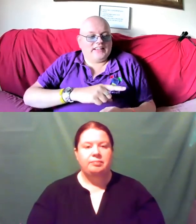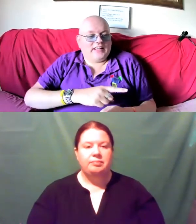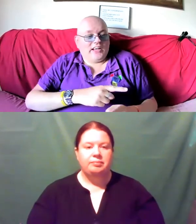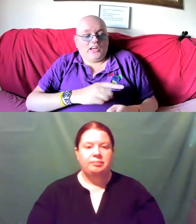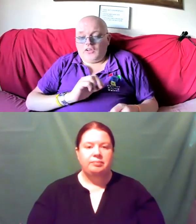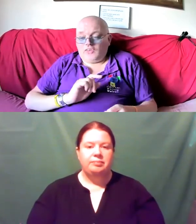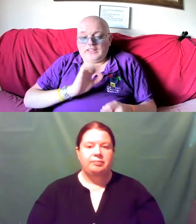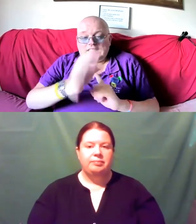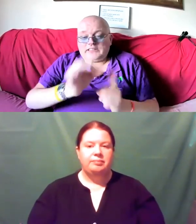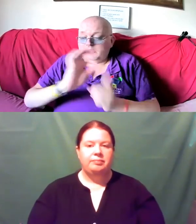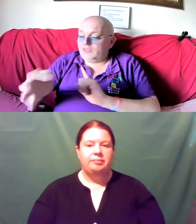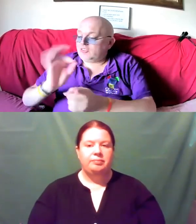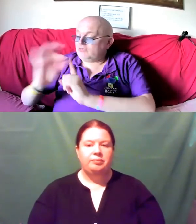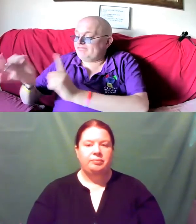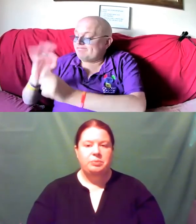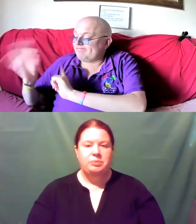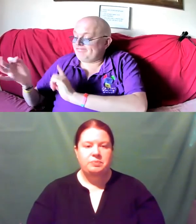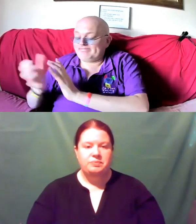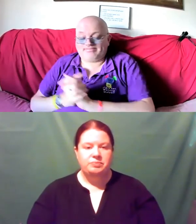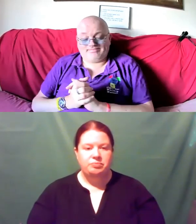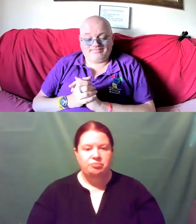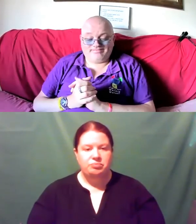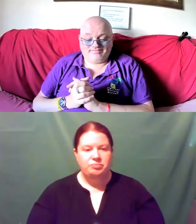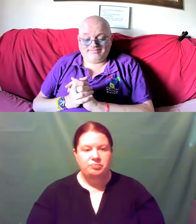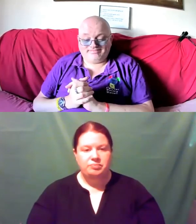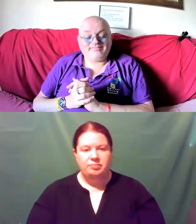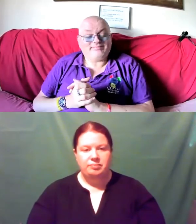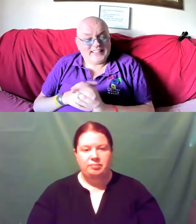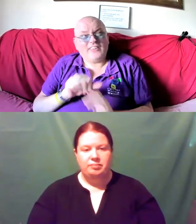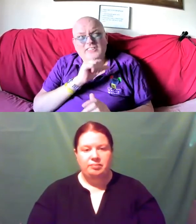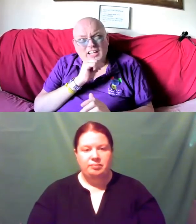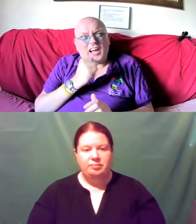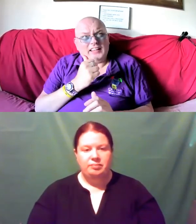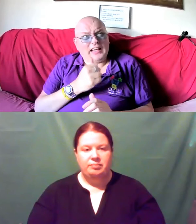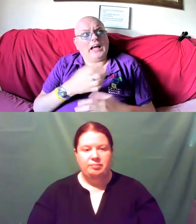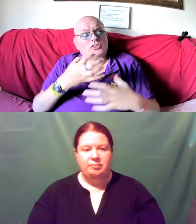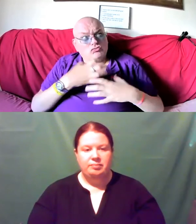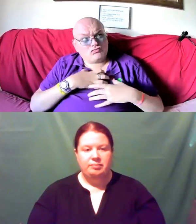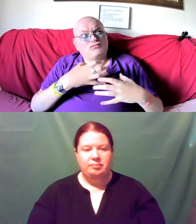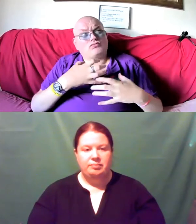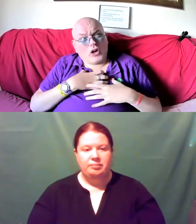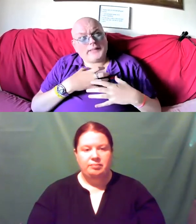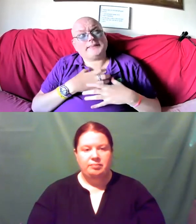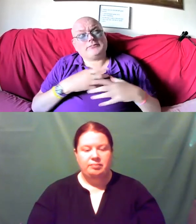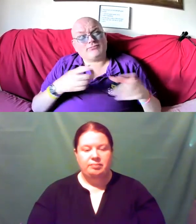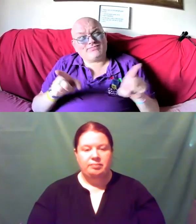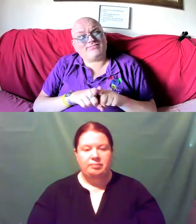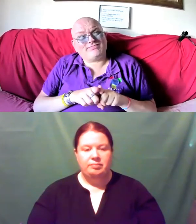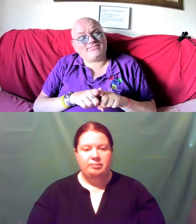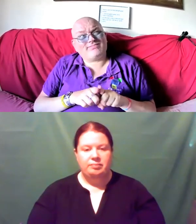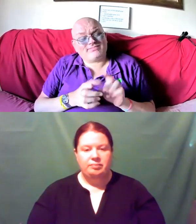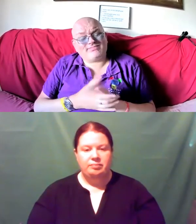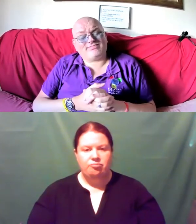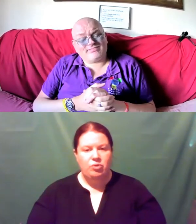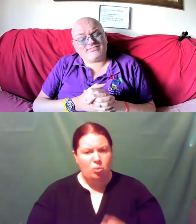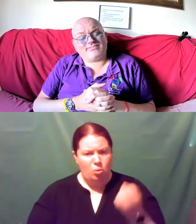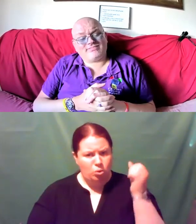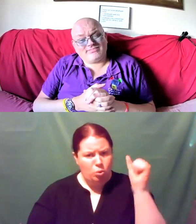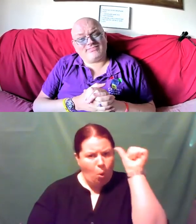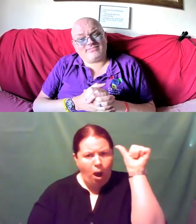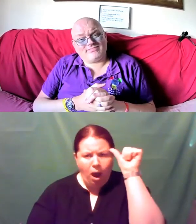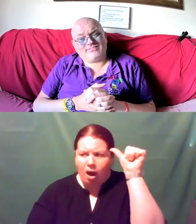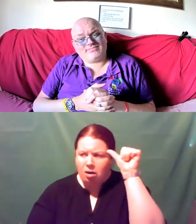when we got back. So it was actually really nice, and it was quite surprising. Were you aware of what was going on while you were